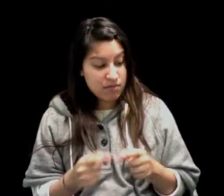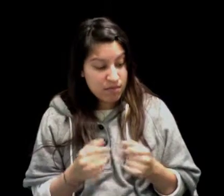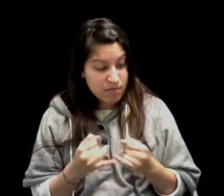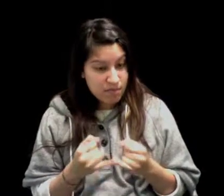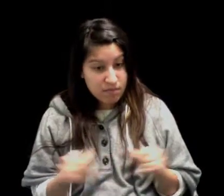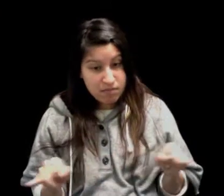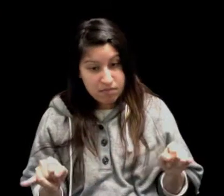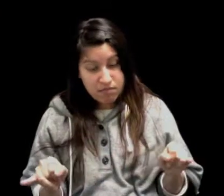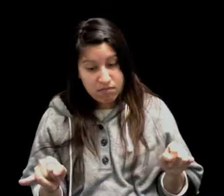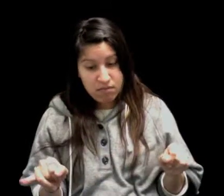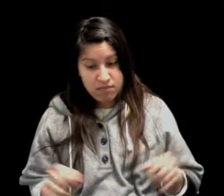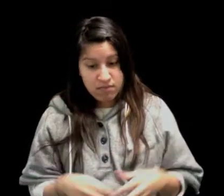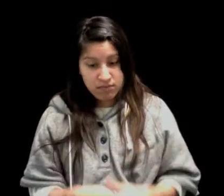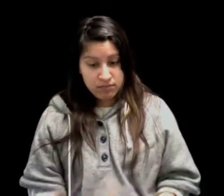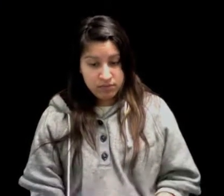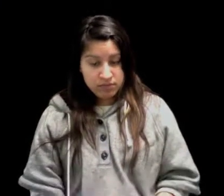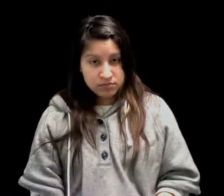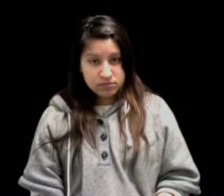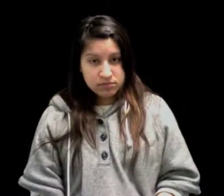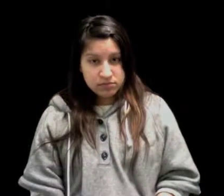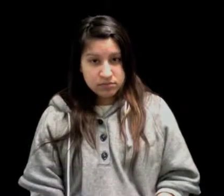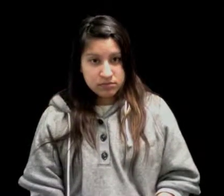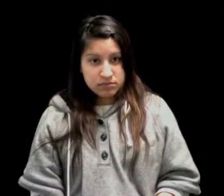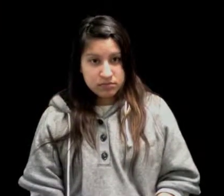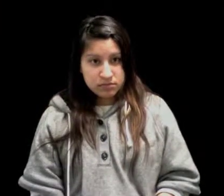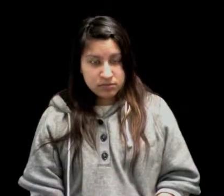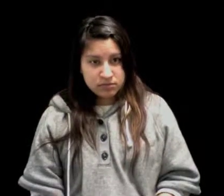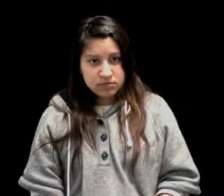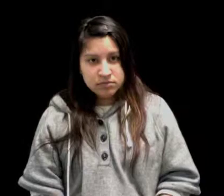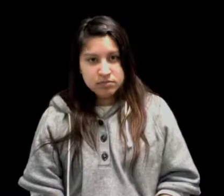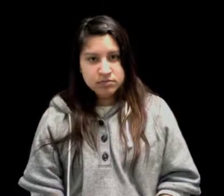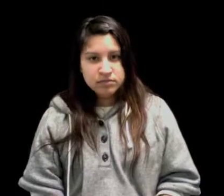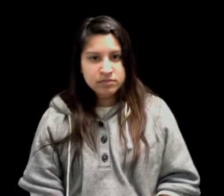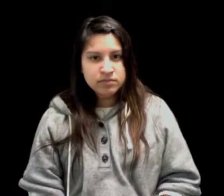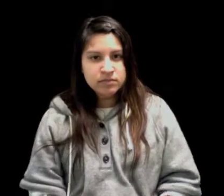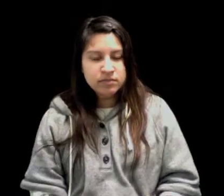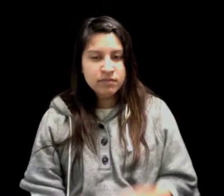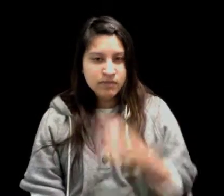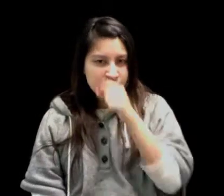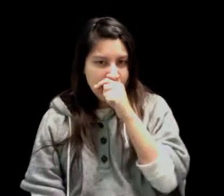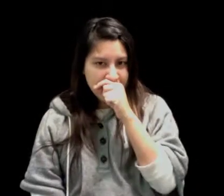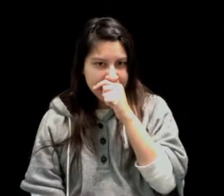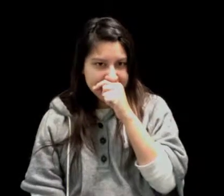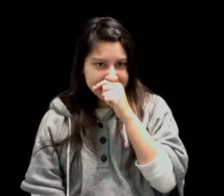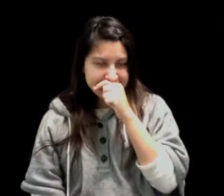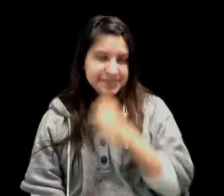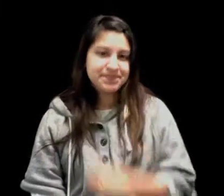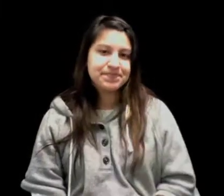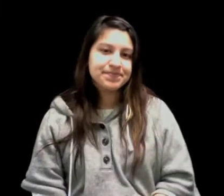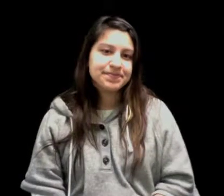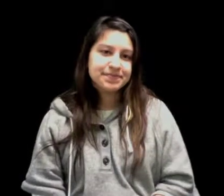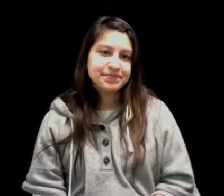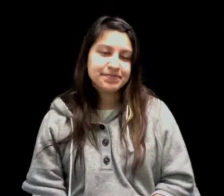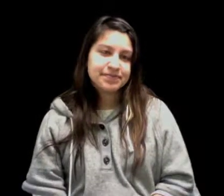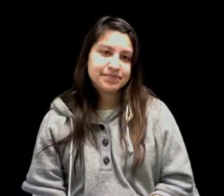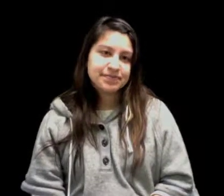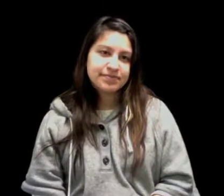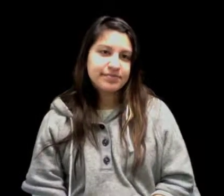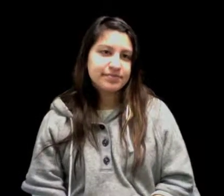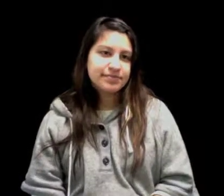The main question being asked is, how do you respond to a question or comment like this? A lot